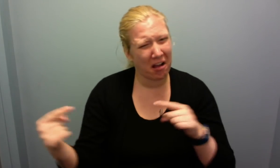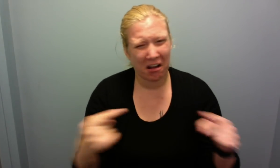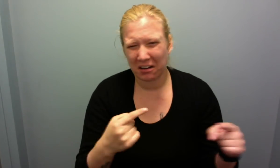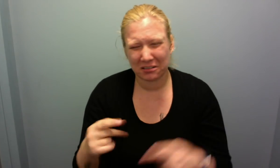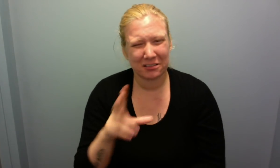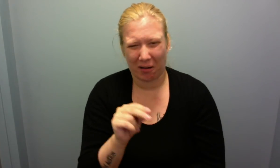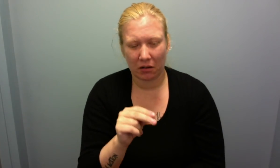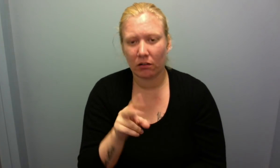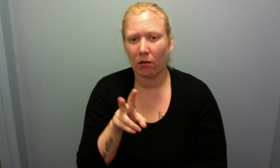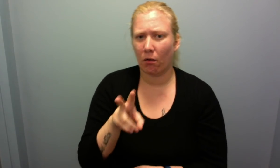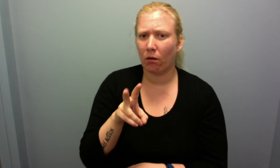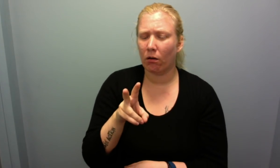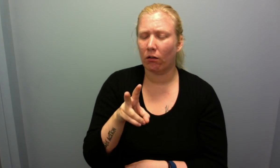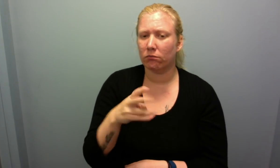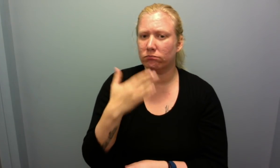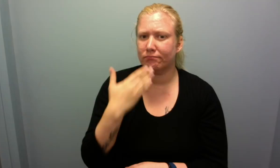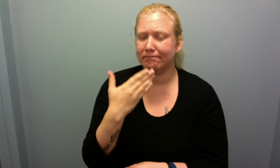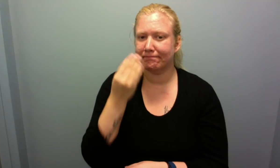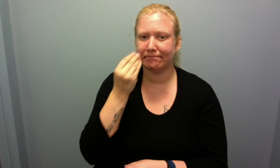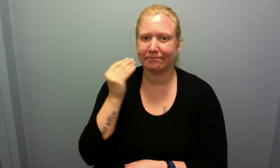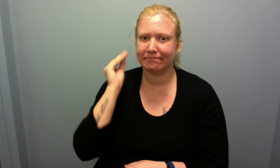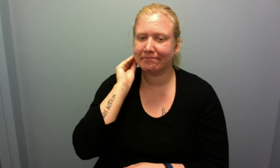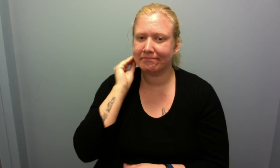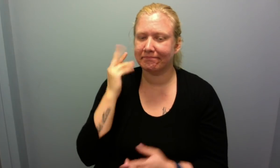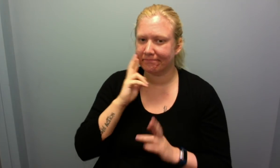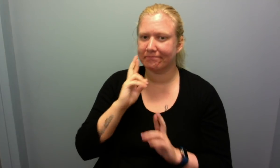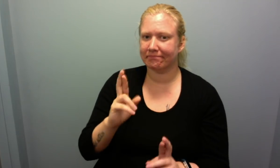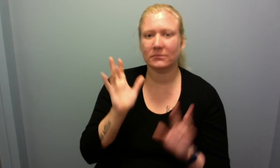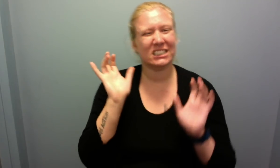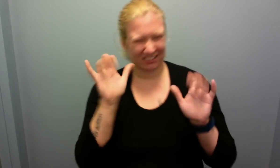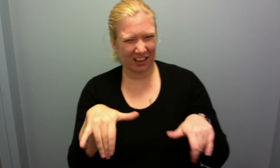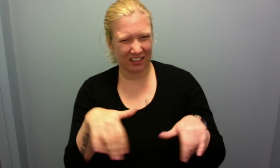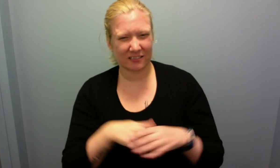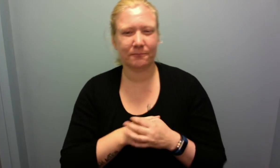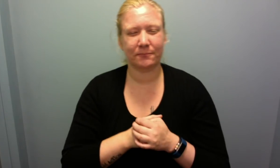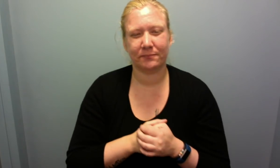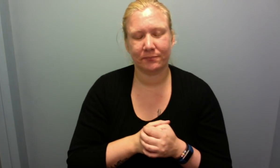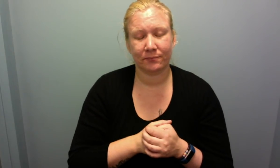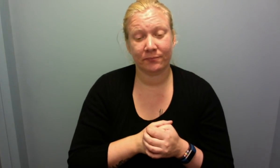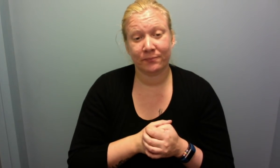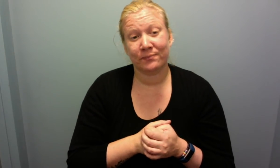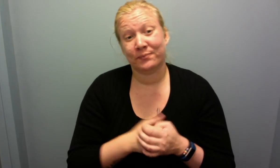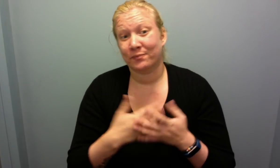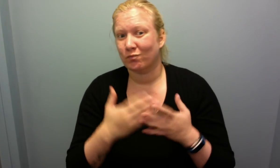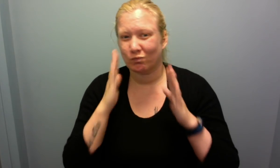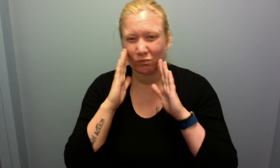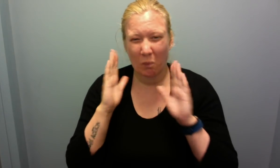you said or done something wrong, don't argue with them. Just kind of keep that in the back of your mind and like add that to